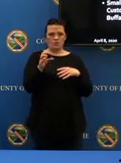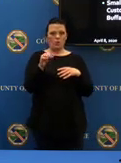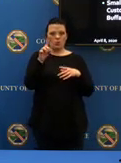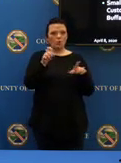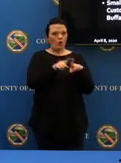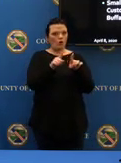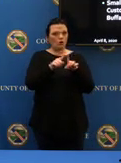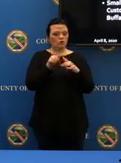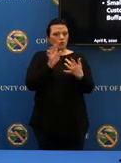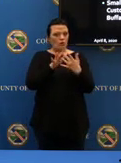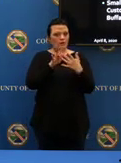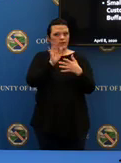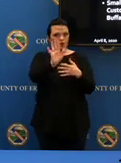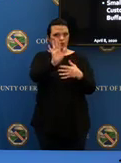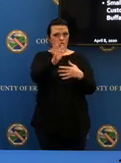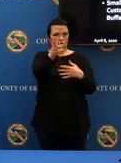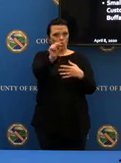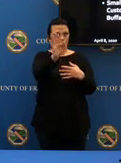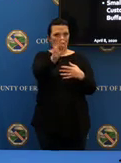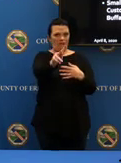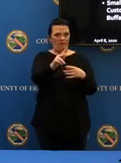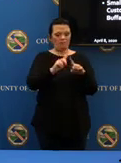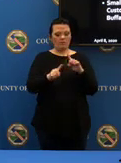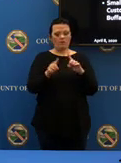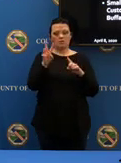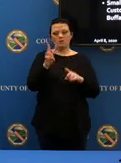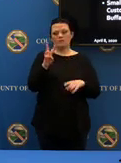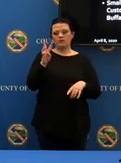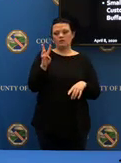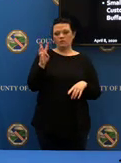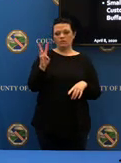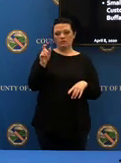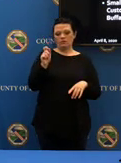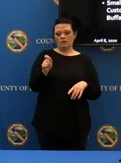should contact your banker. But you can go to